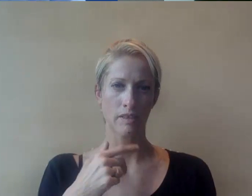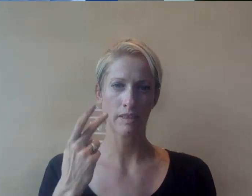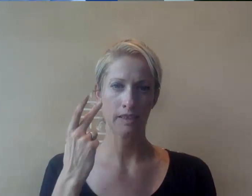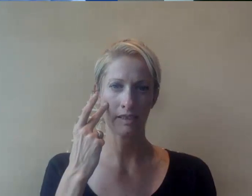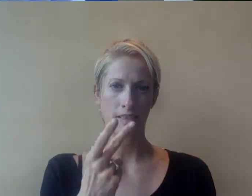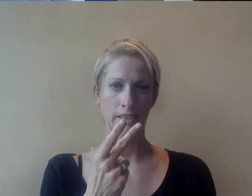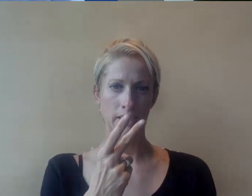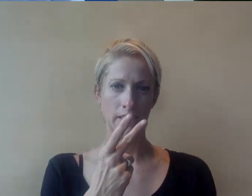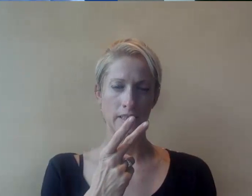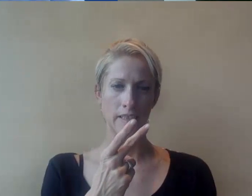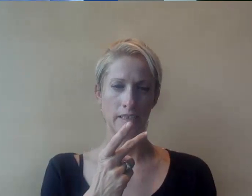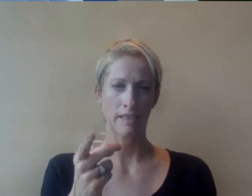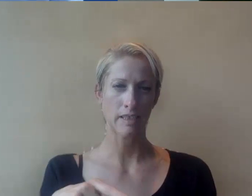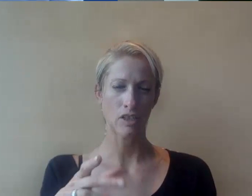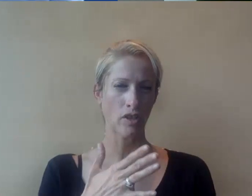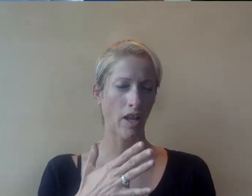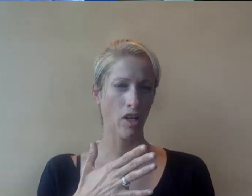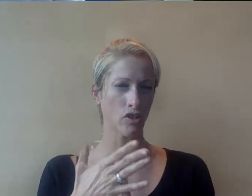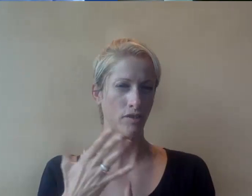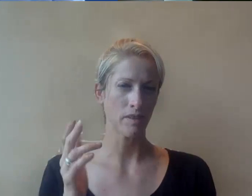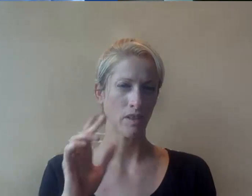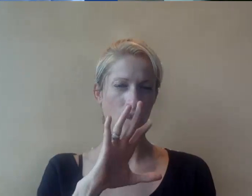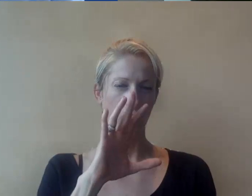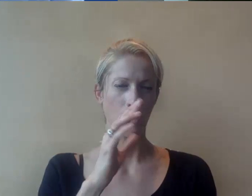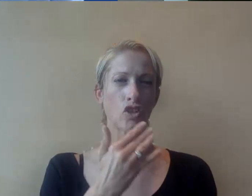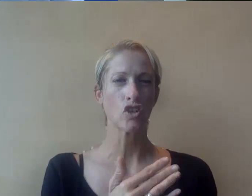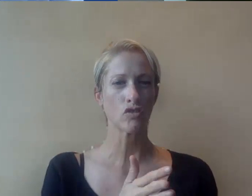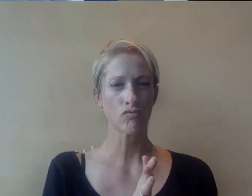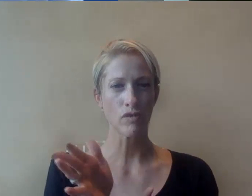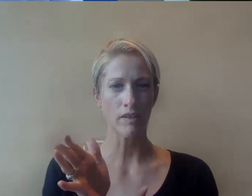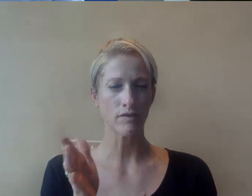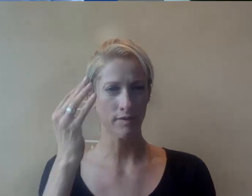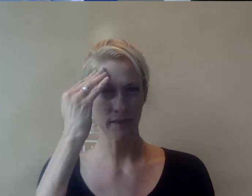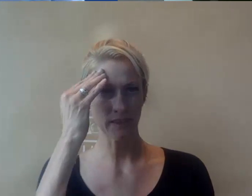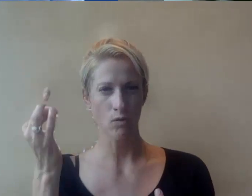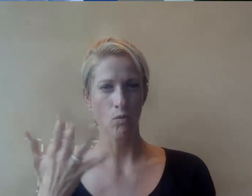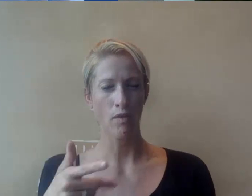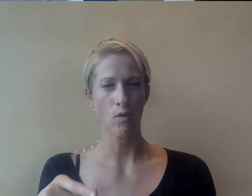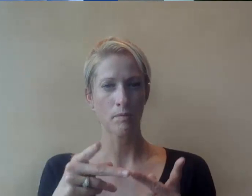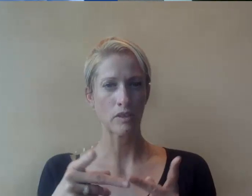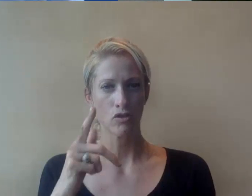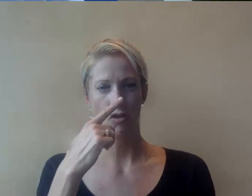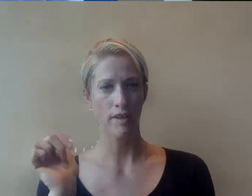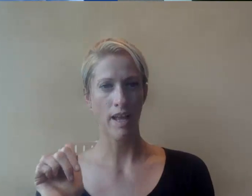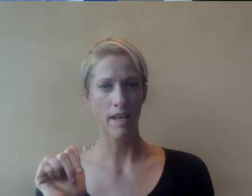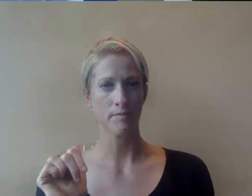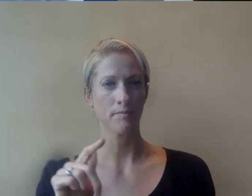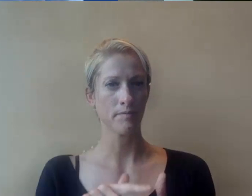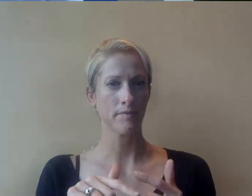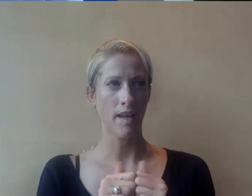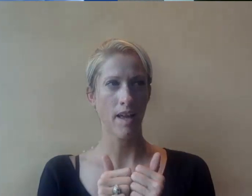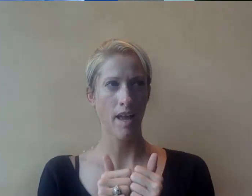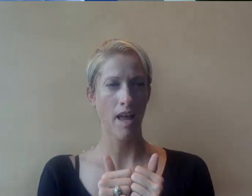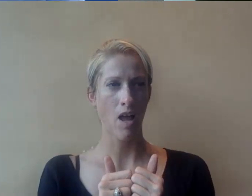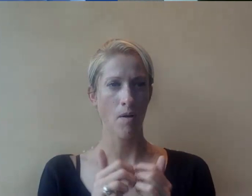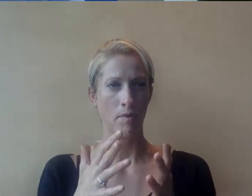states. And I think that gave us a good directional sense of what those positions look like and how many were